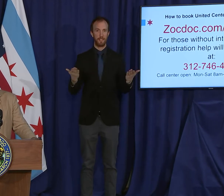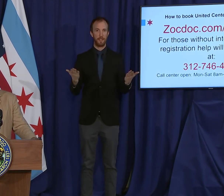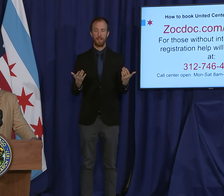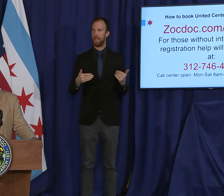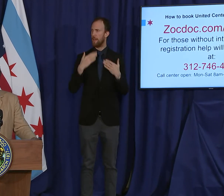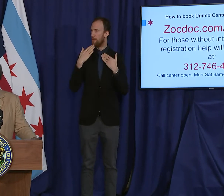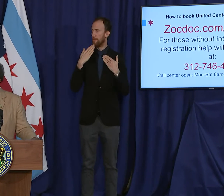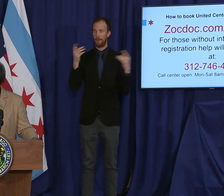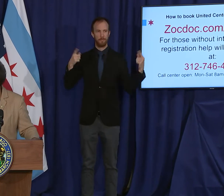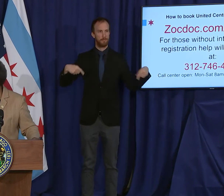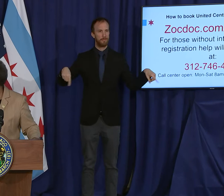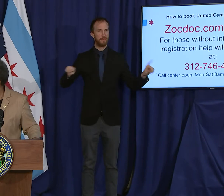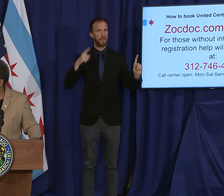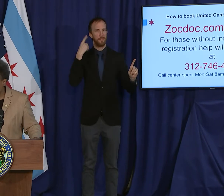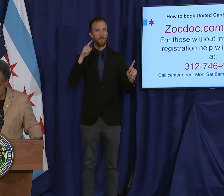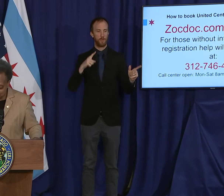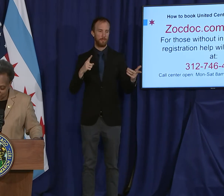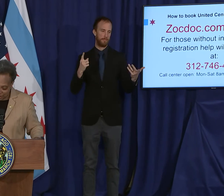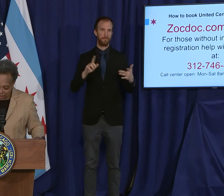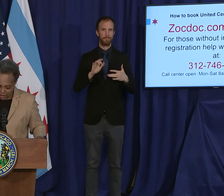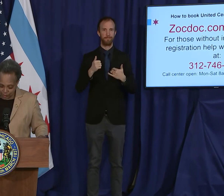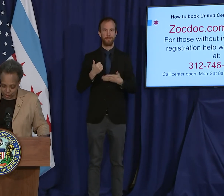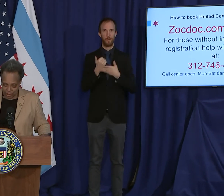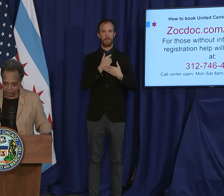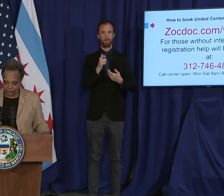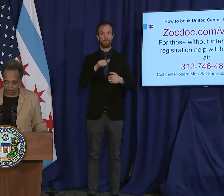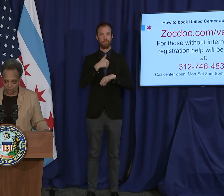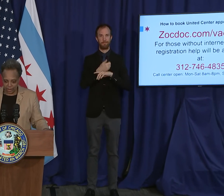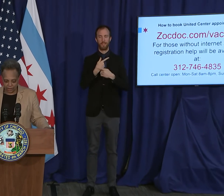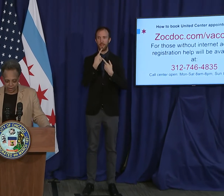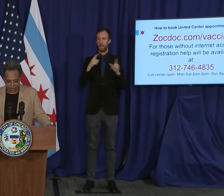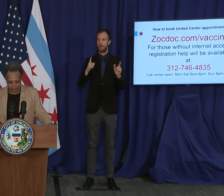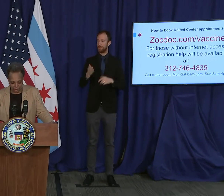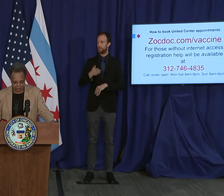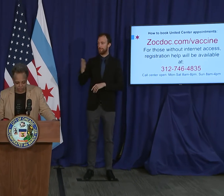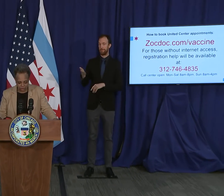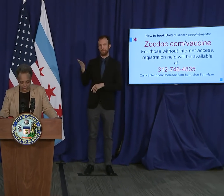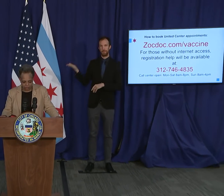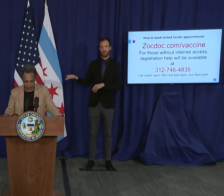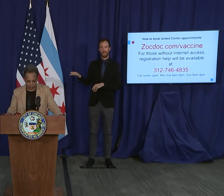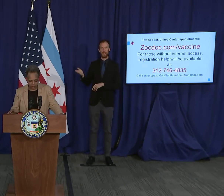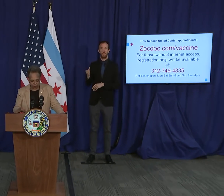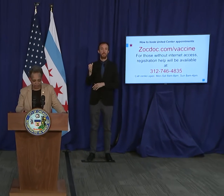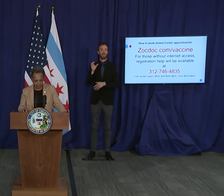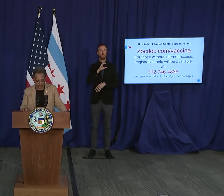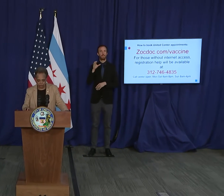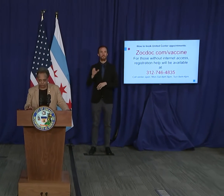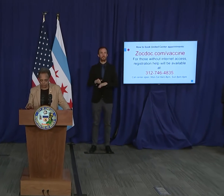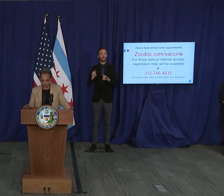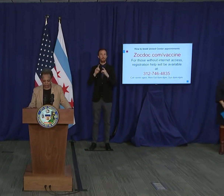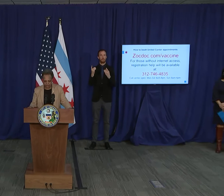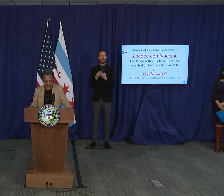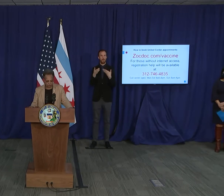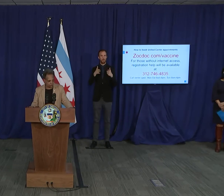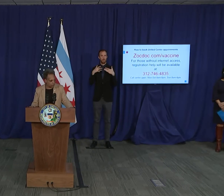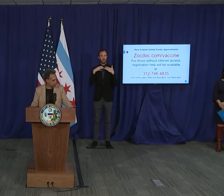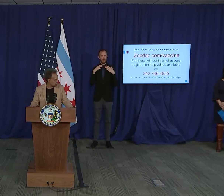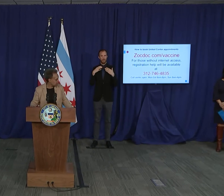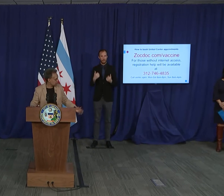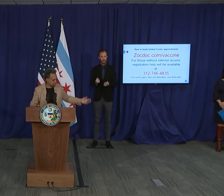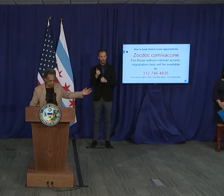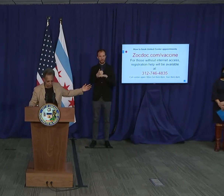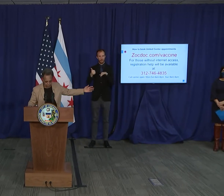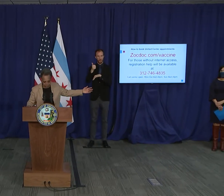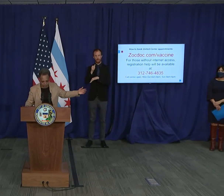them for making this announcement possible. To my immediate right, Chicago Department of Public Health Commissioner Dr.